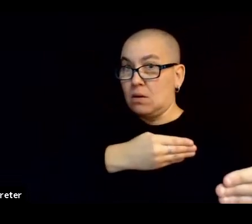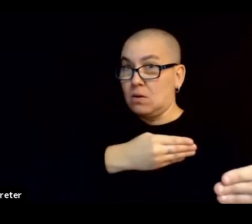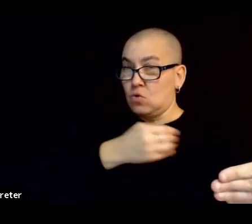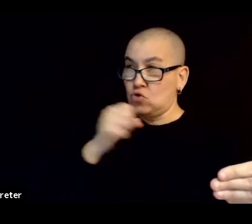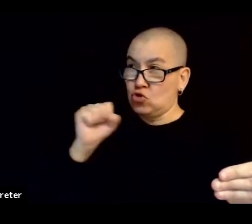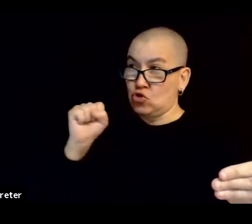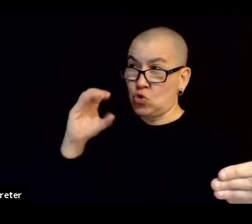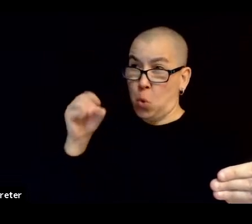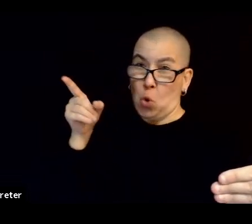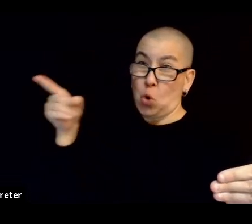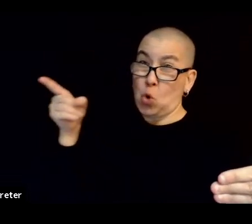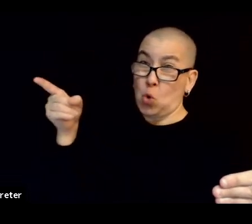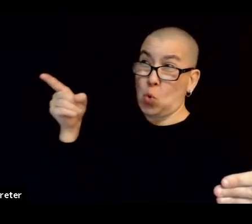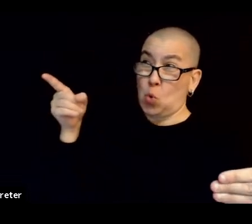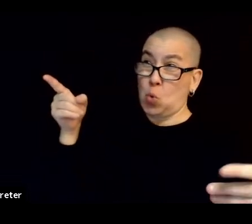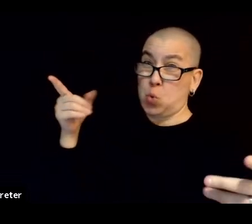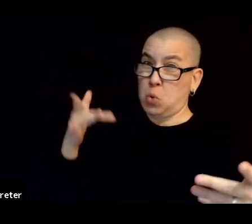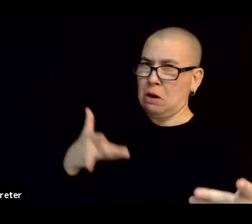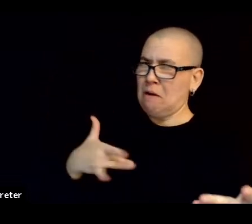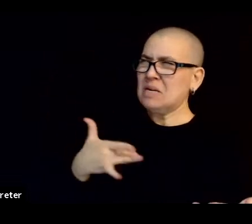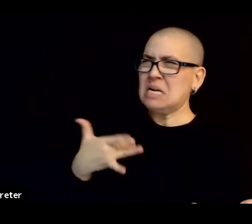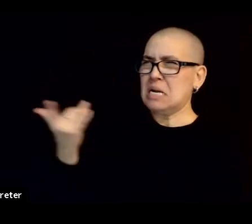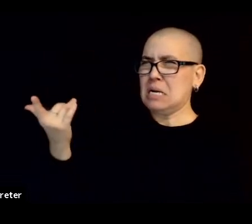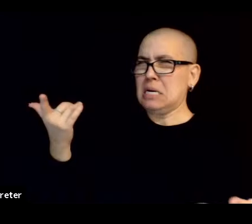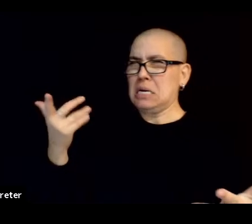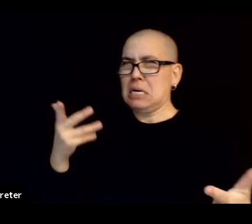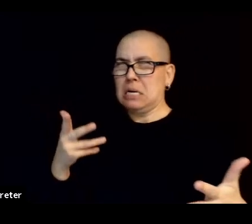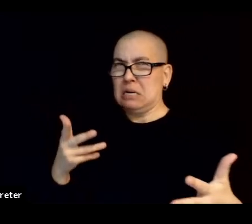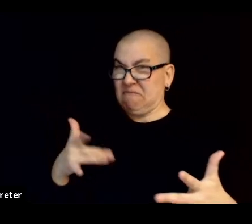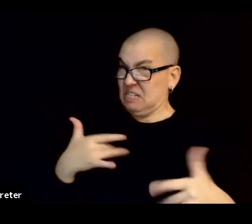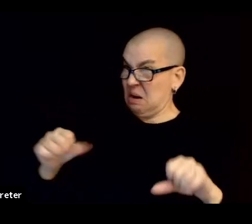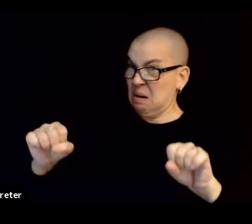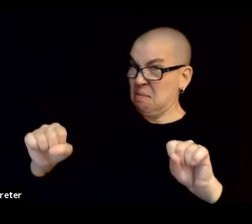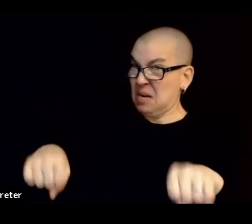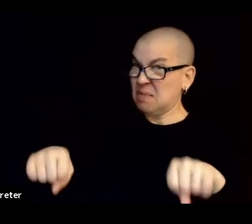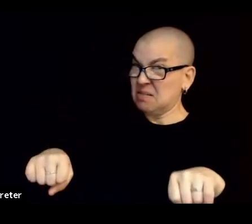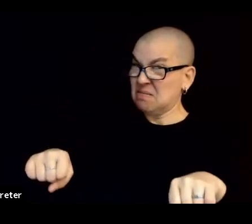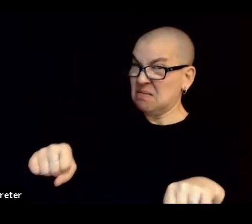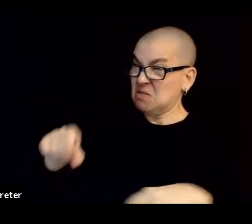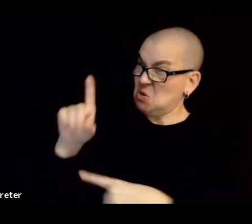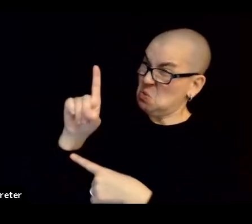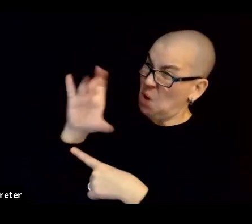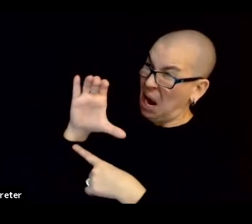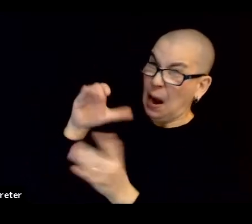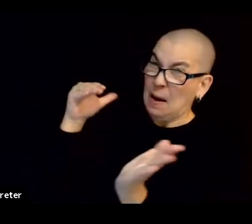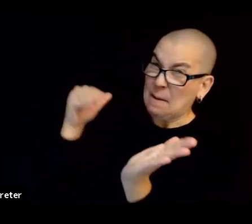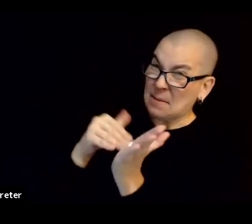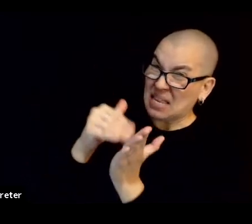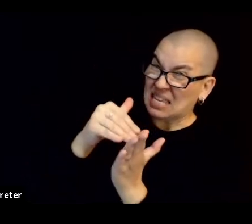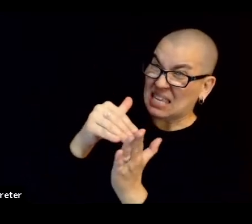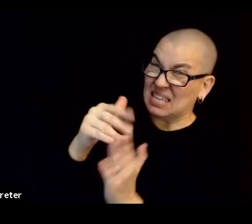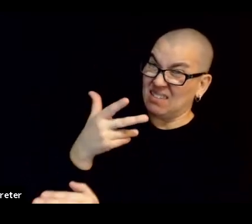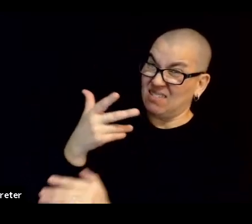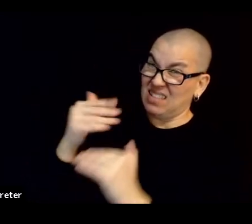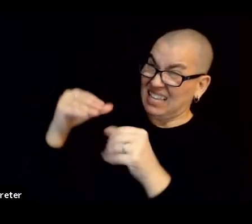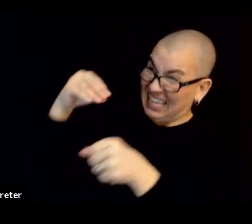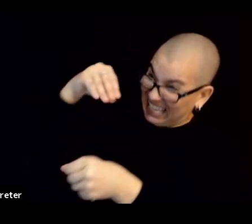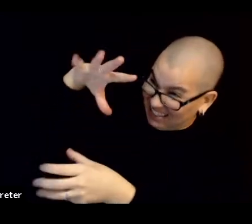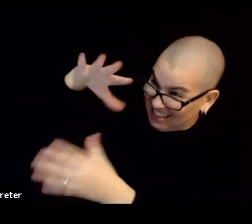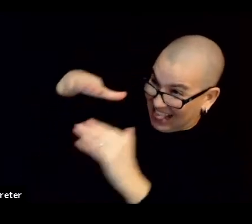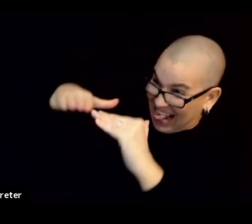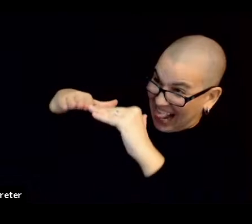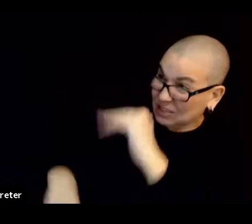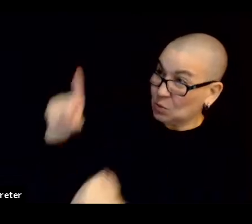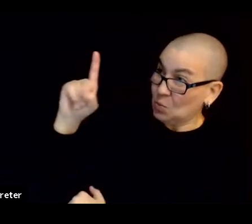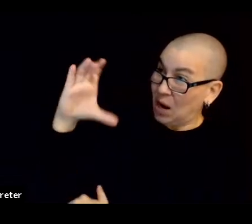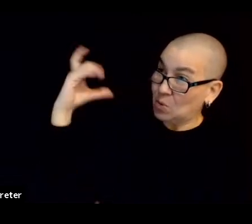Is 100 million in 100 days realistic, or don't we know? Because Americans can do the math, you know, of the 100 million